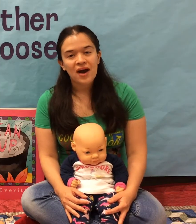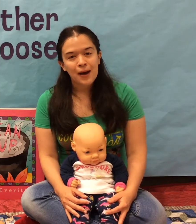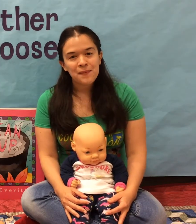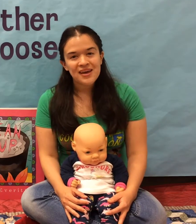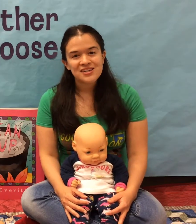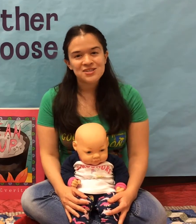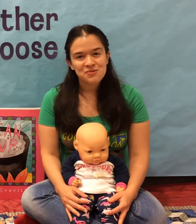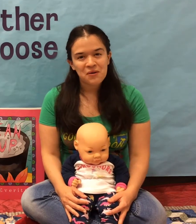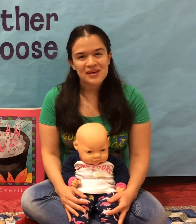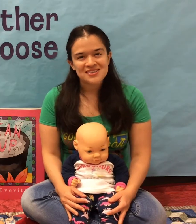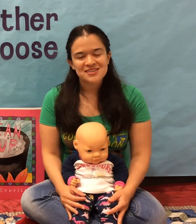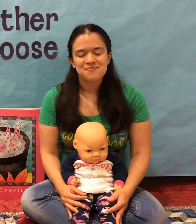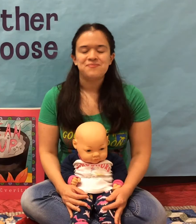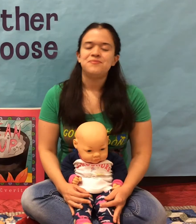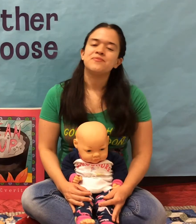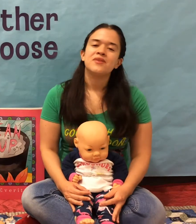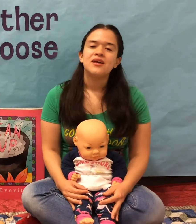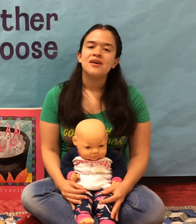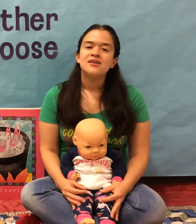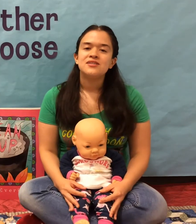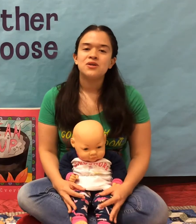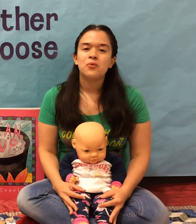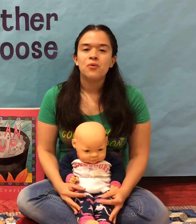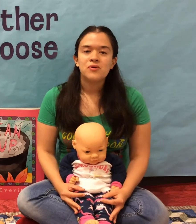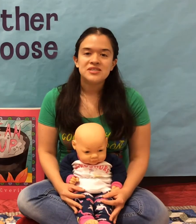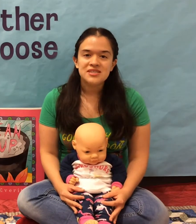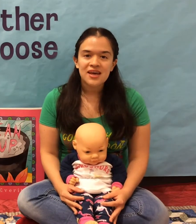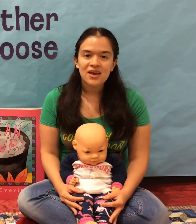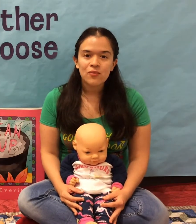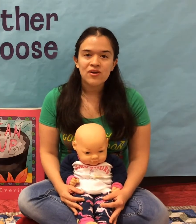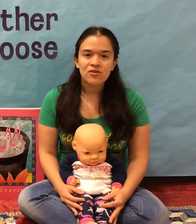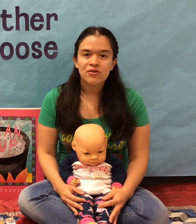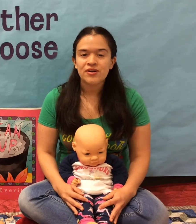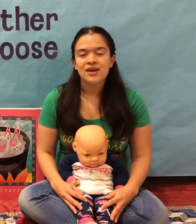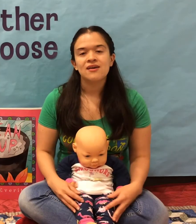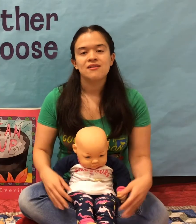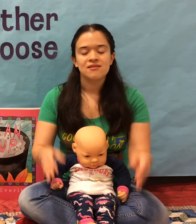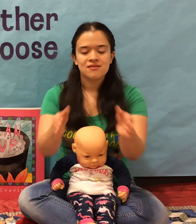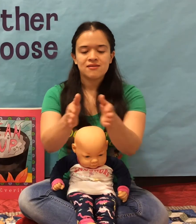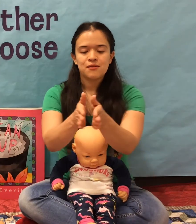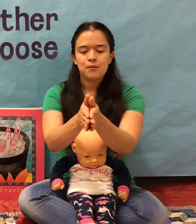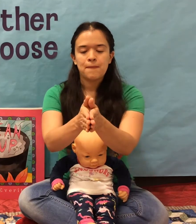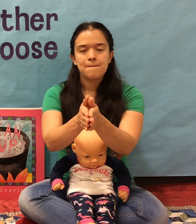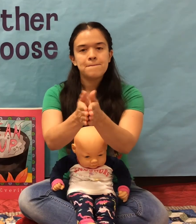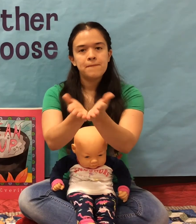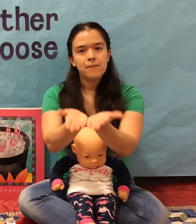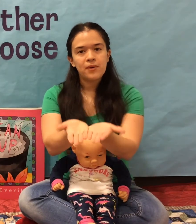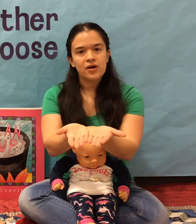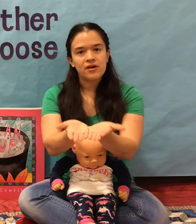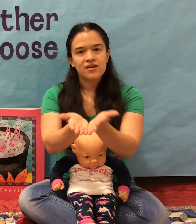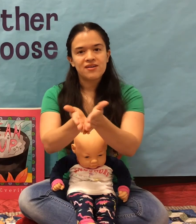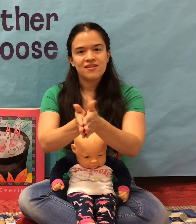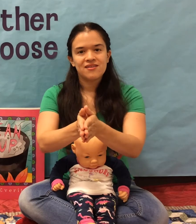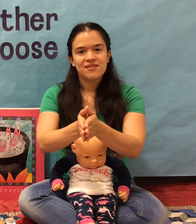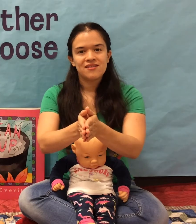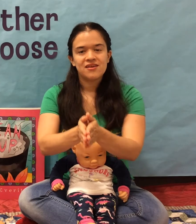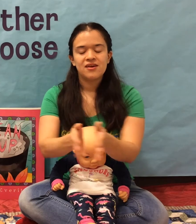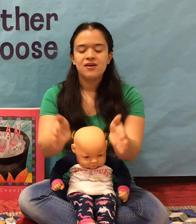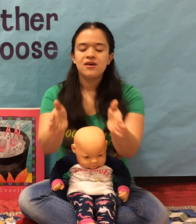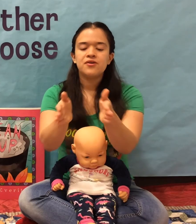Happy and You Know It. So today we are learning book. You're